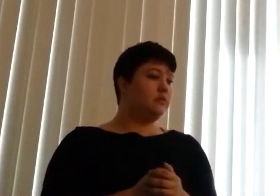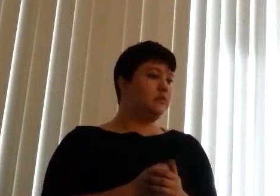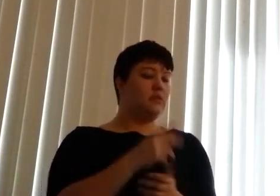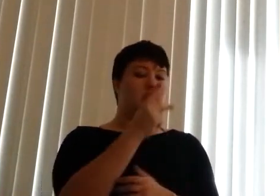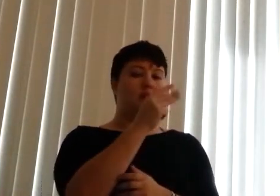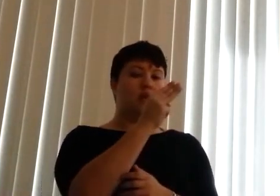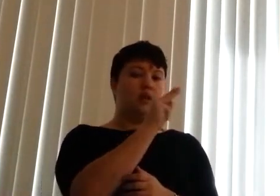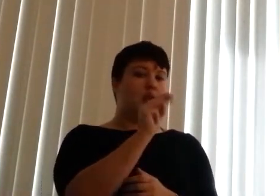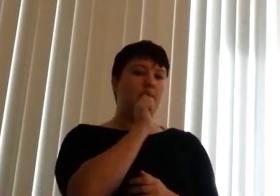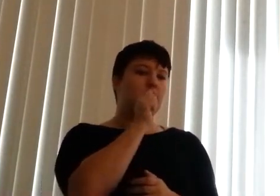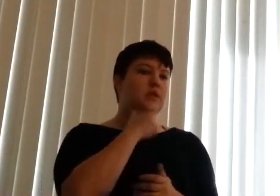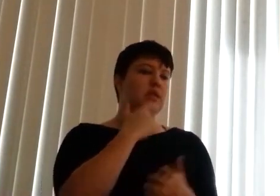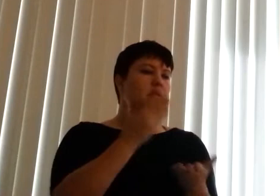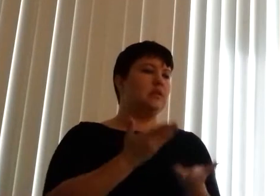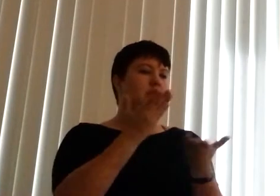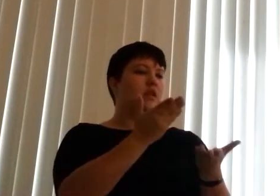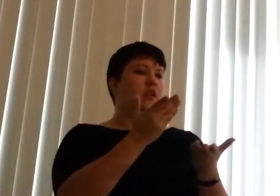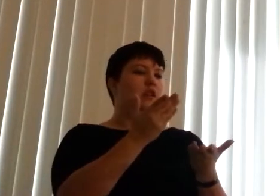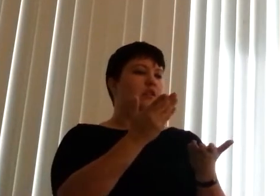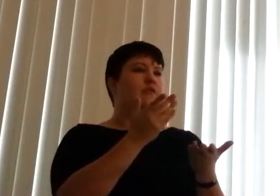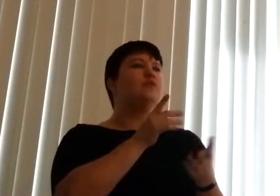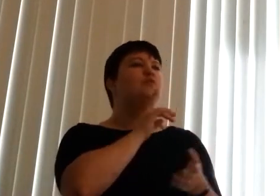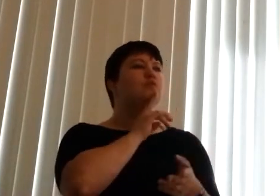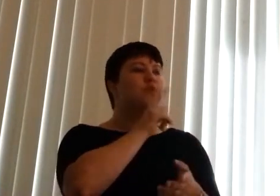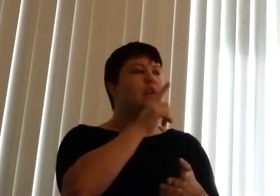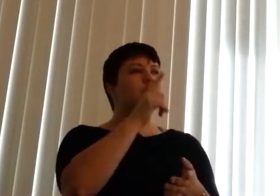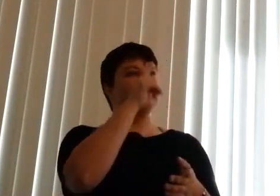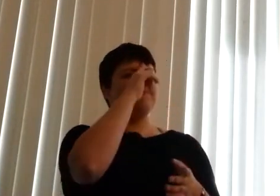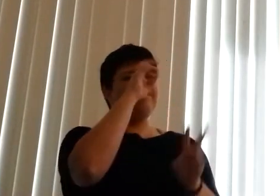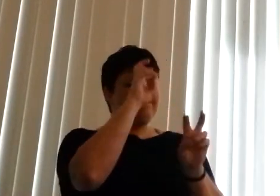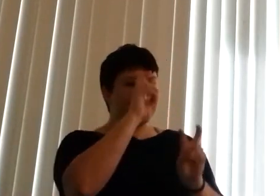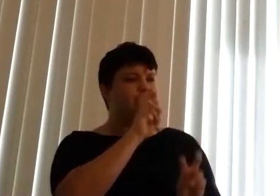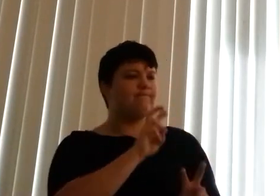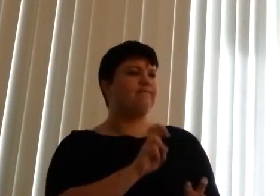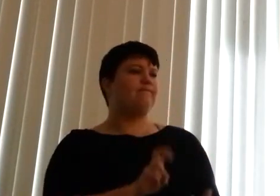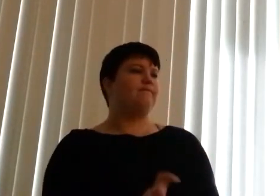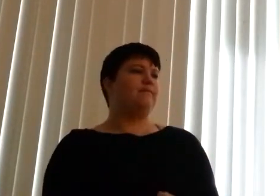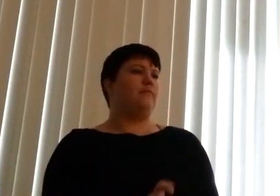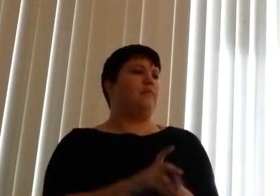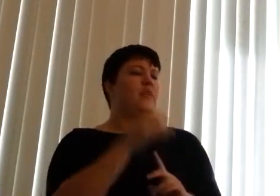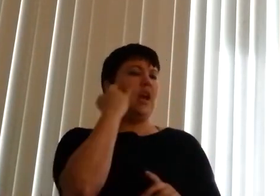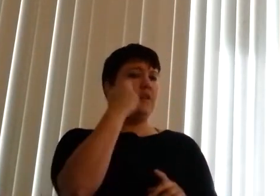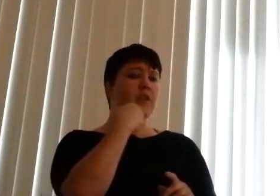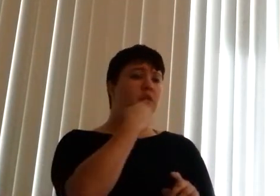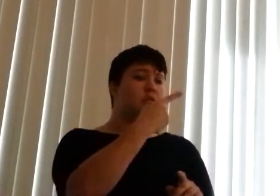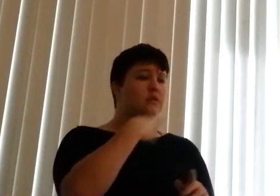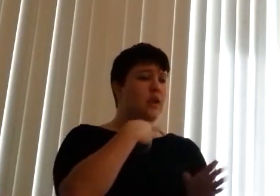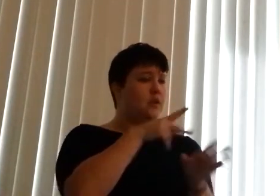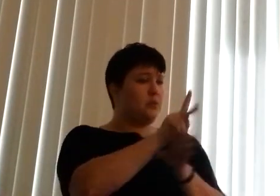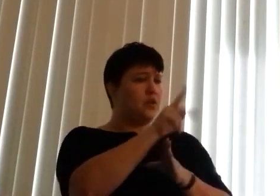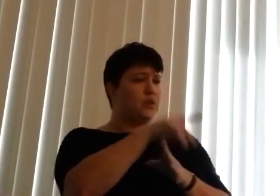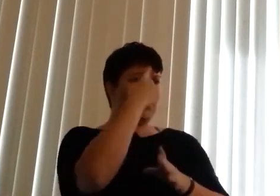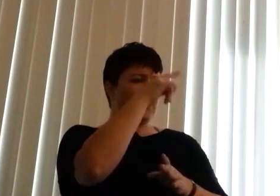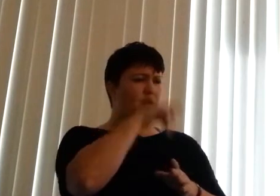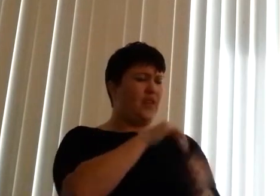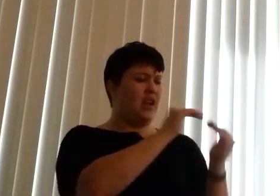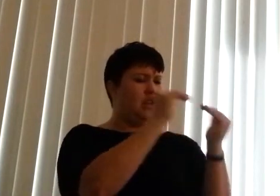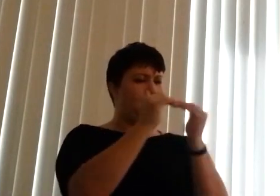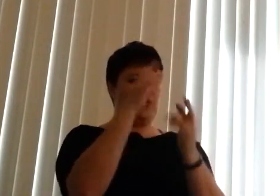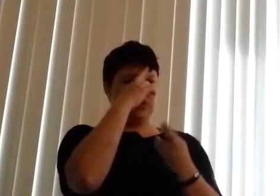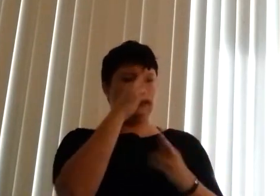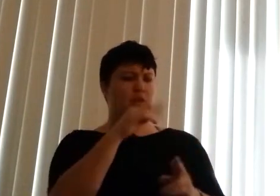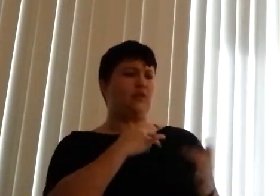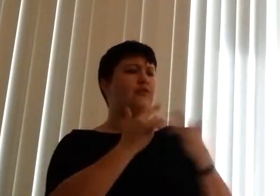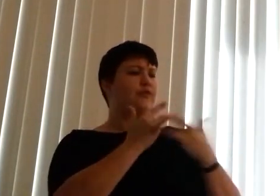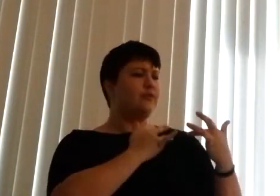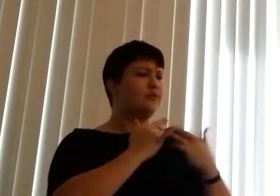CAM just doesn't provide any rationale for thinking that a principle of equal respect and concern would countenance basing